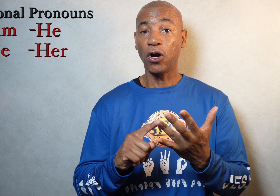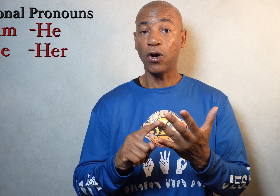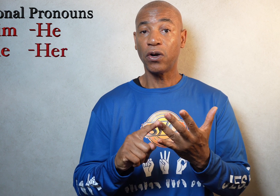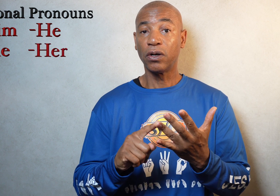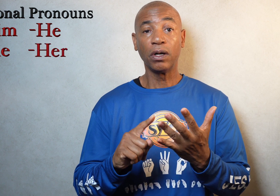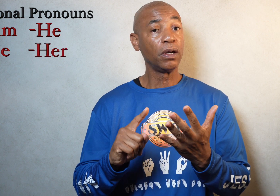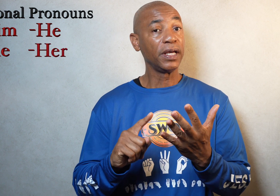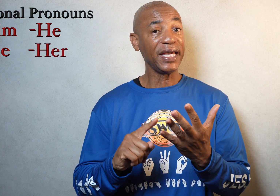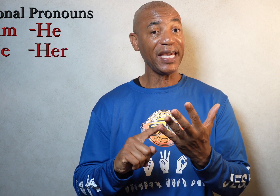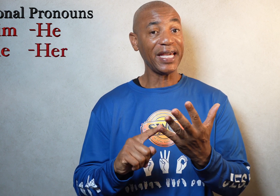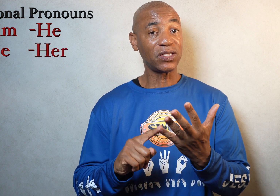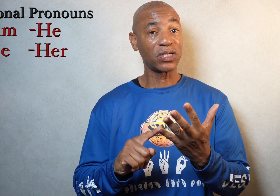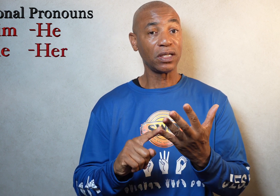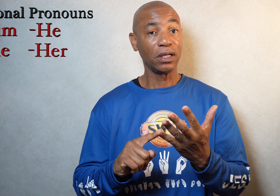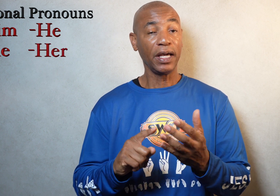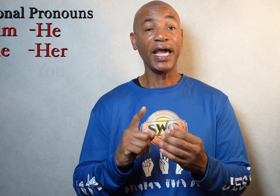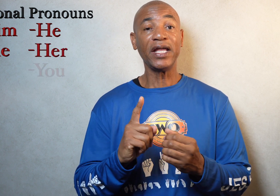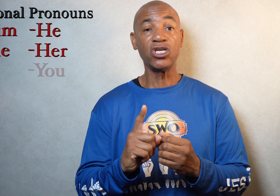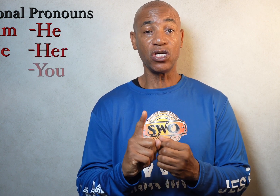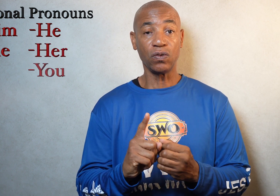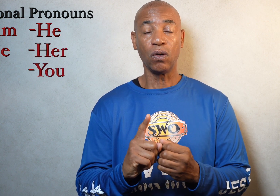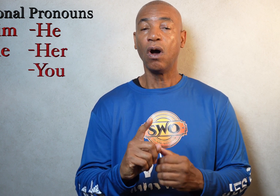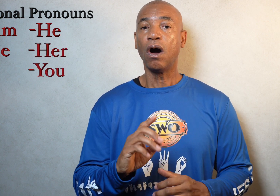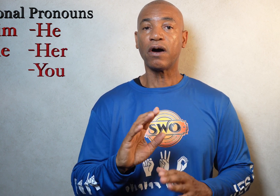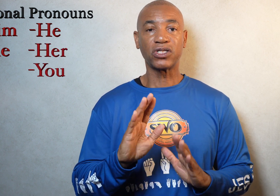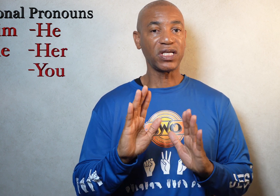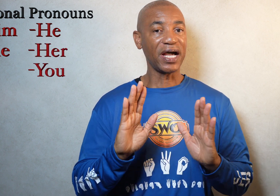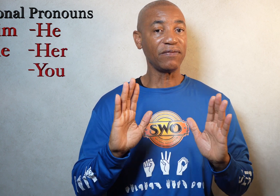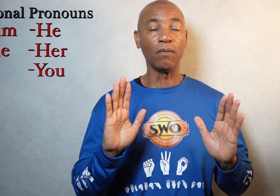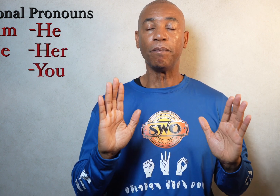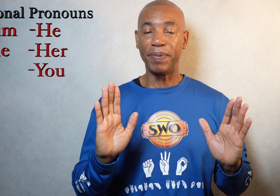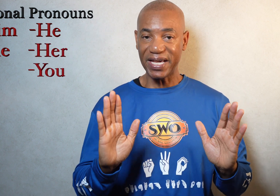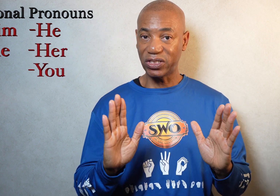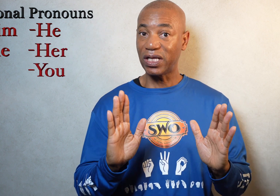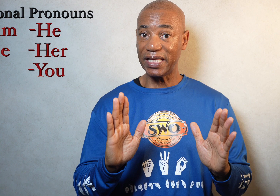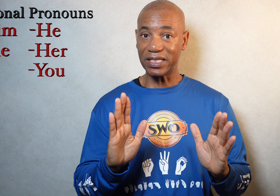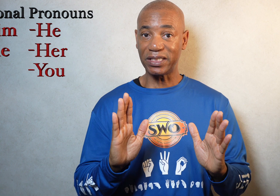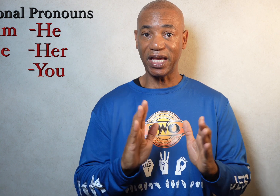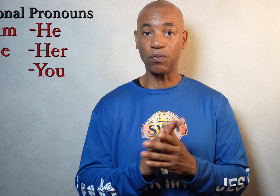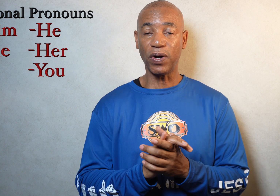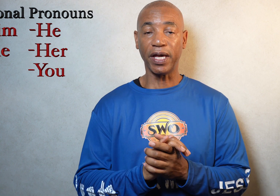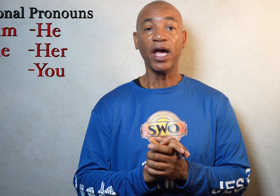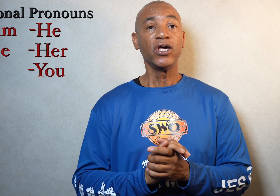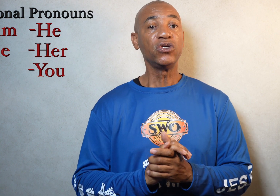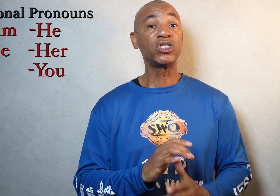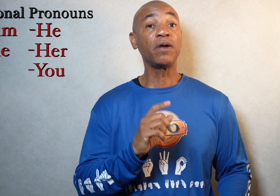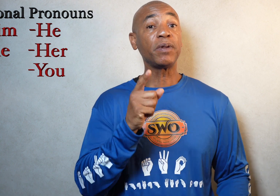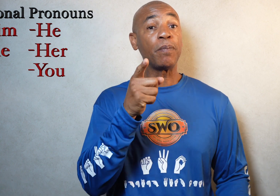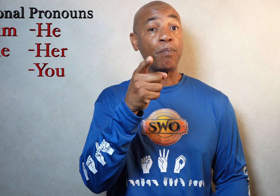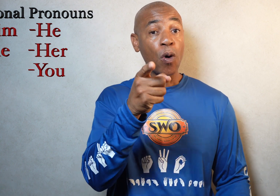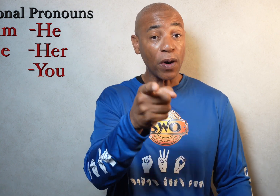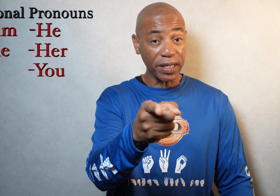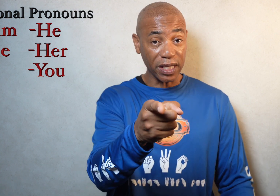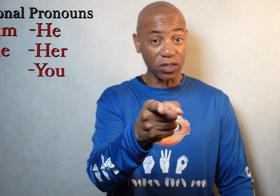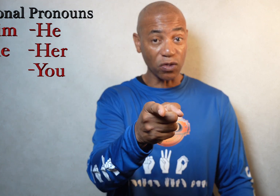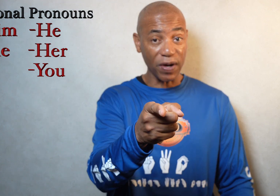her, it, and you are signed basically the same way. You simply point in the